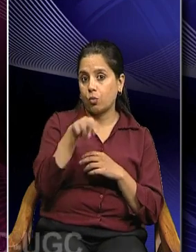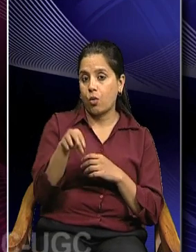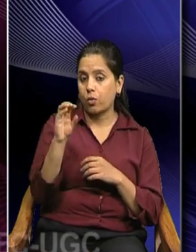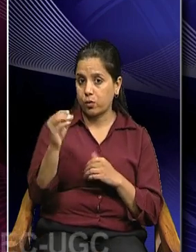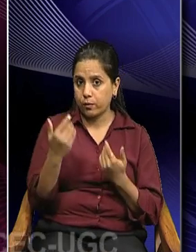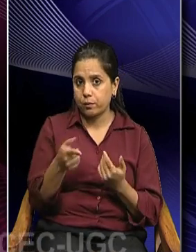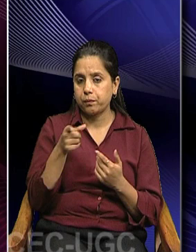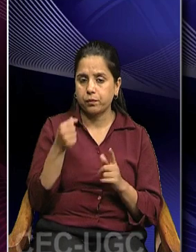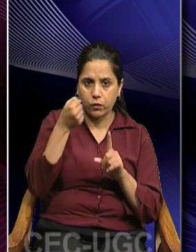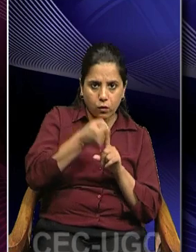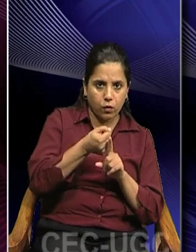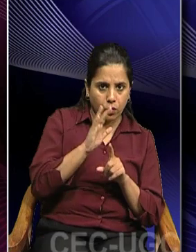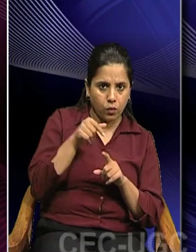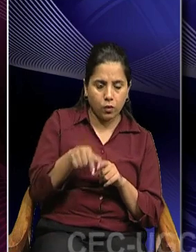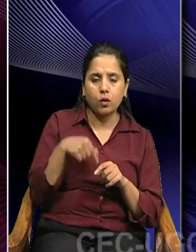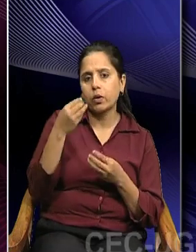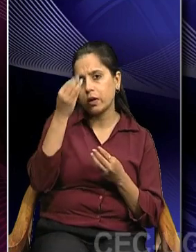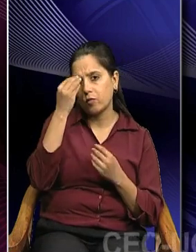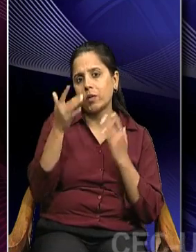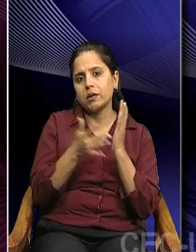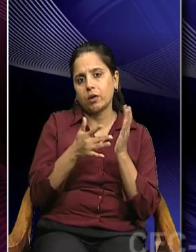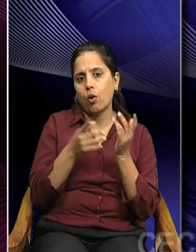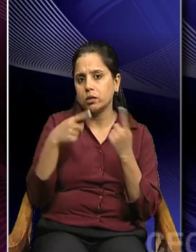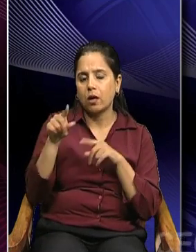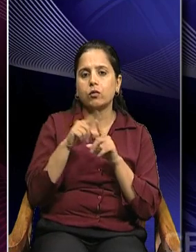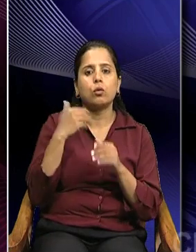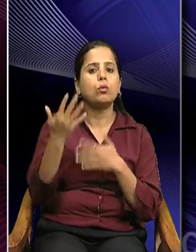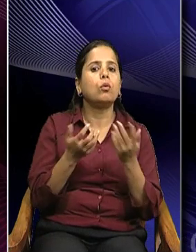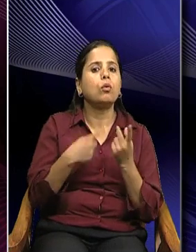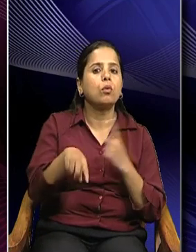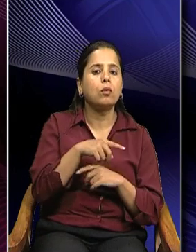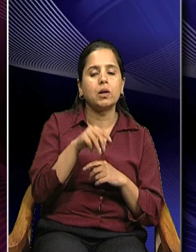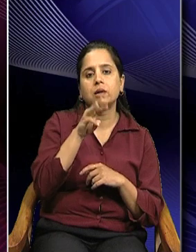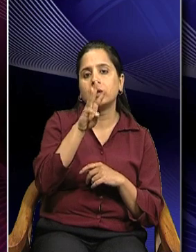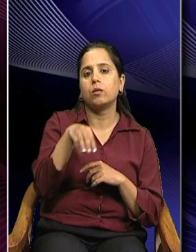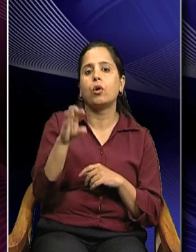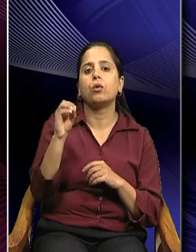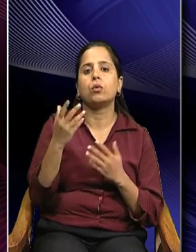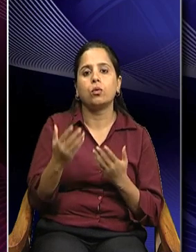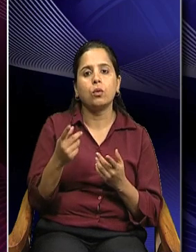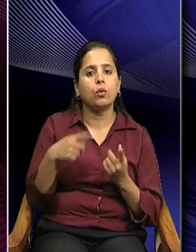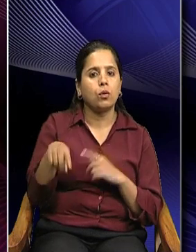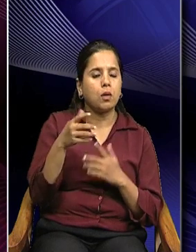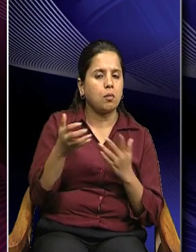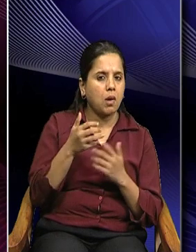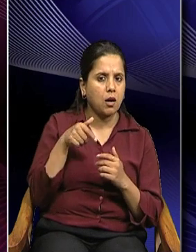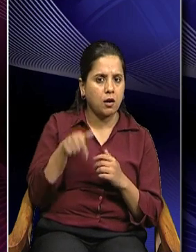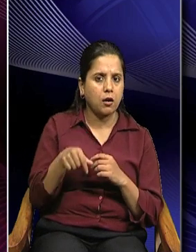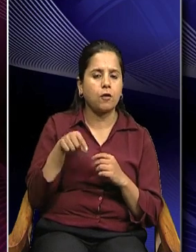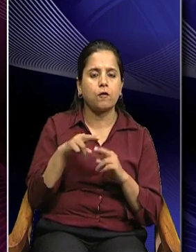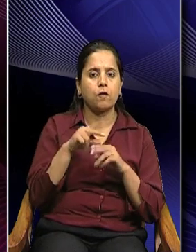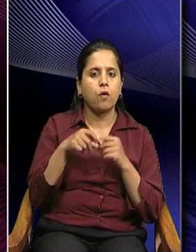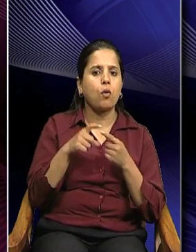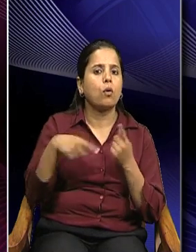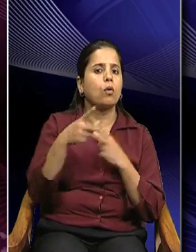was forced or enabled by the information technology. Marketing 3.0 is, here the force was,